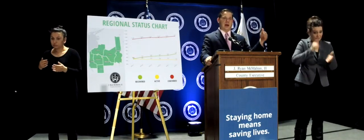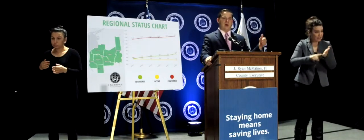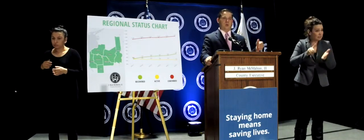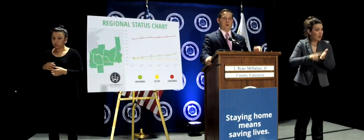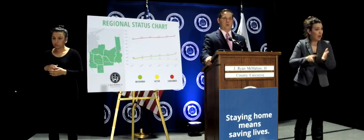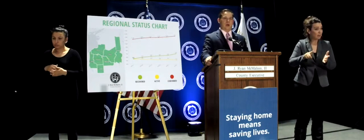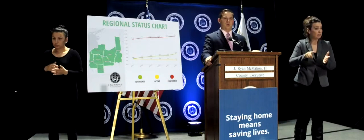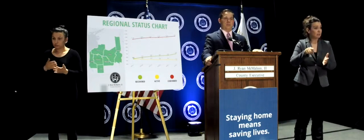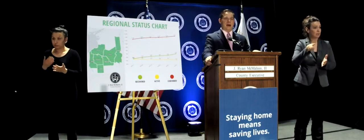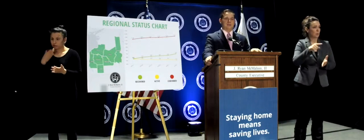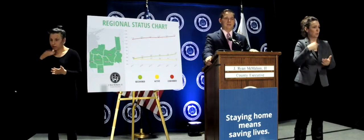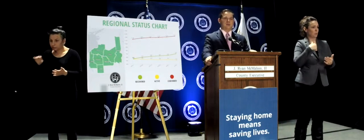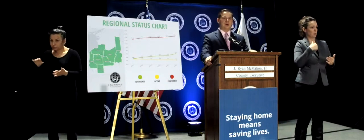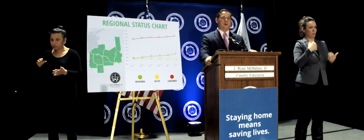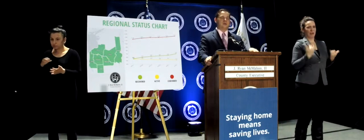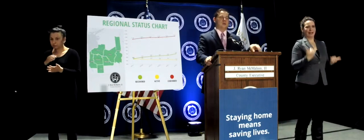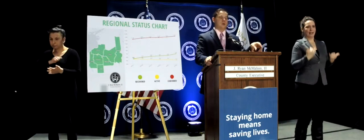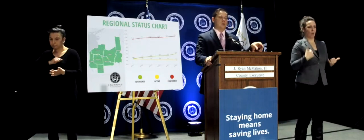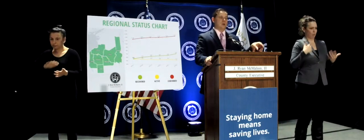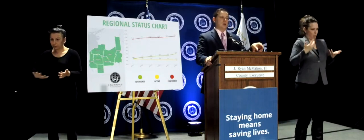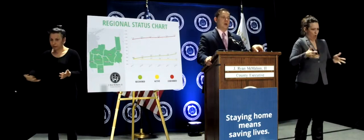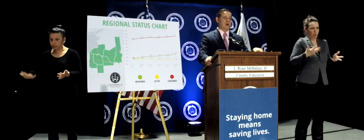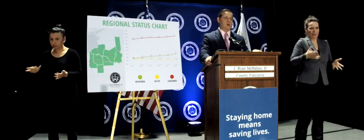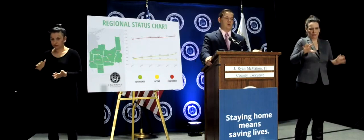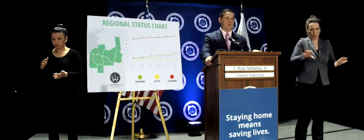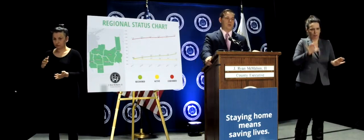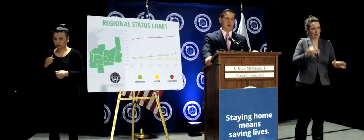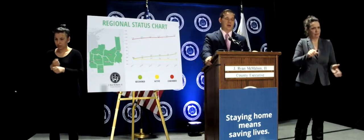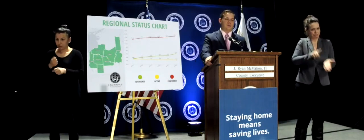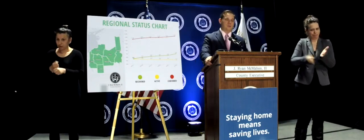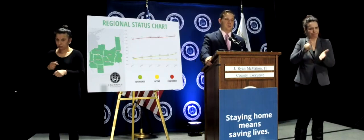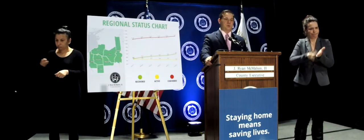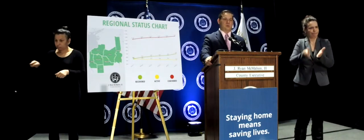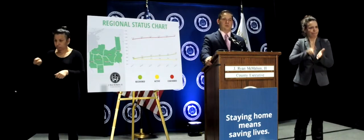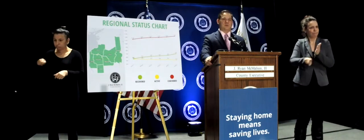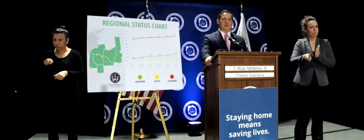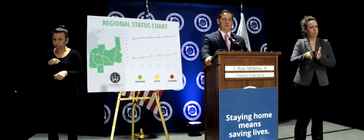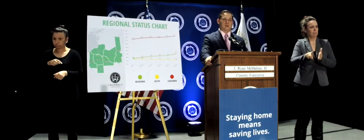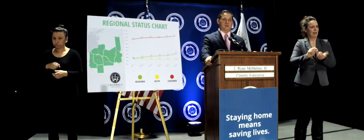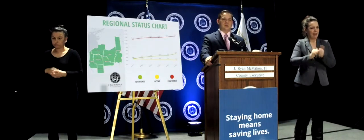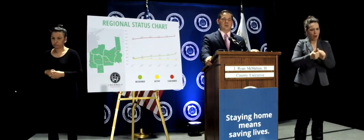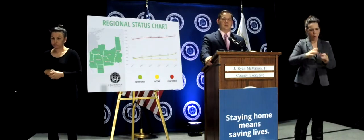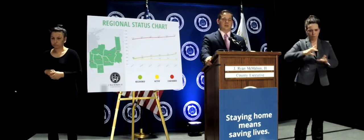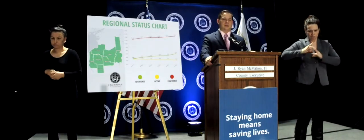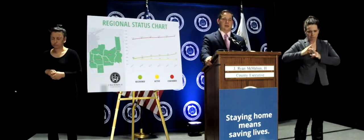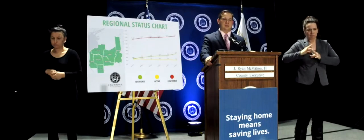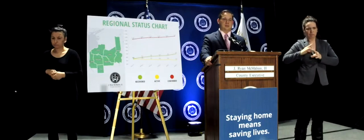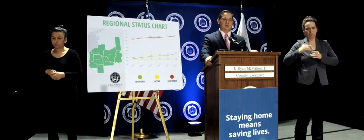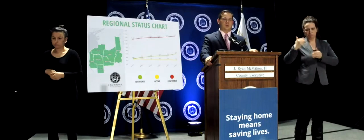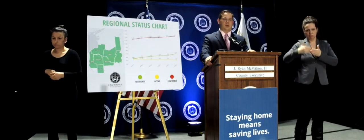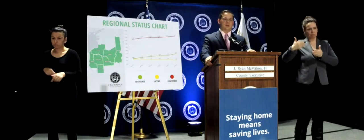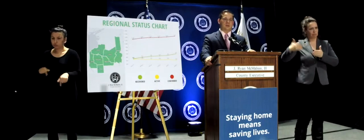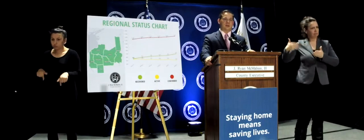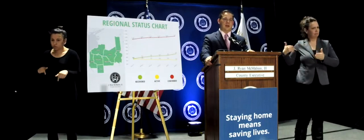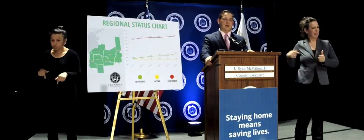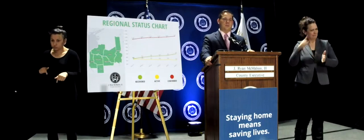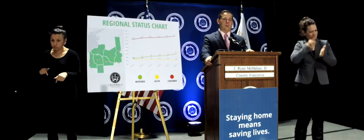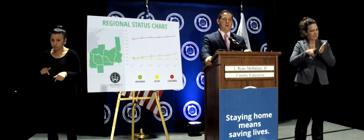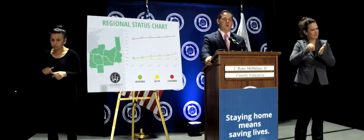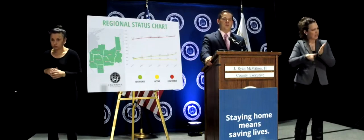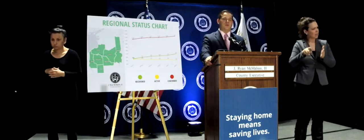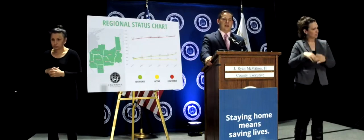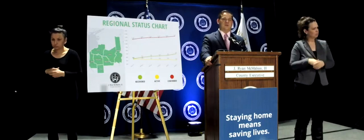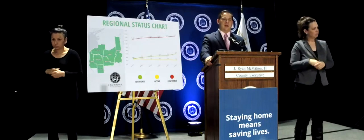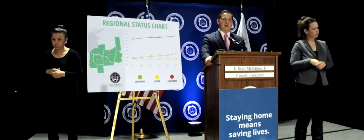do right now, right? We box in the virus. So we have someone who's infectious, they get a test, we isolate